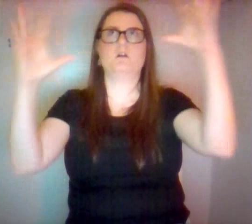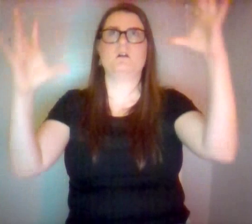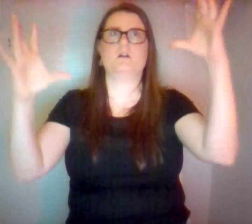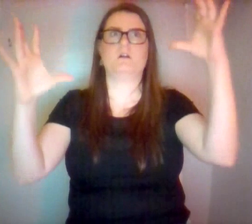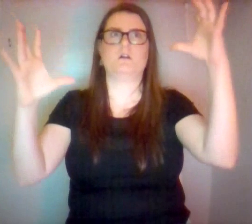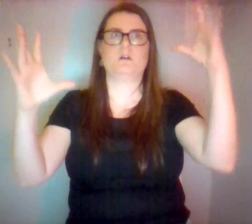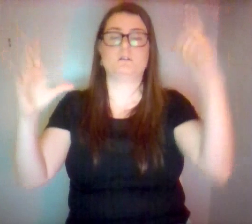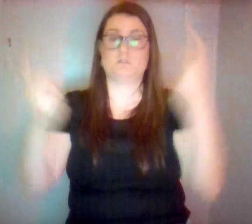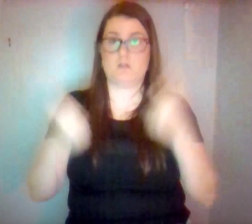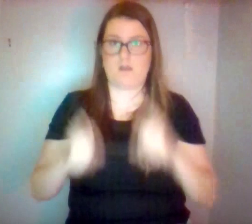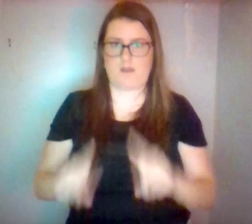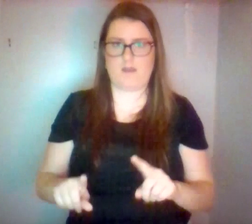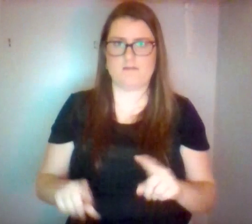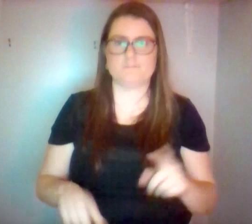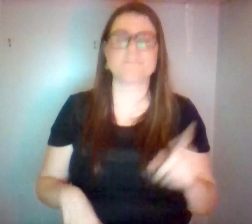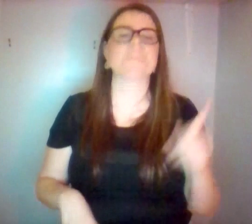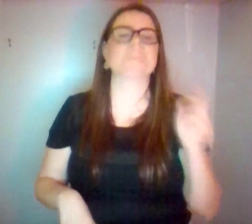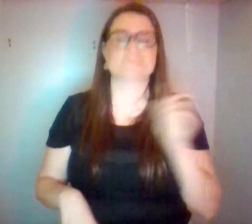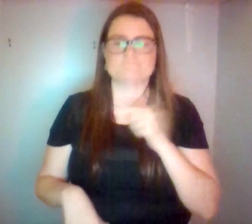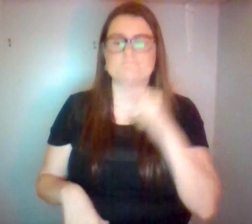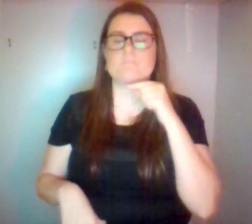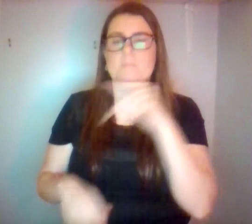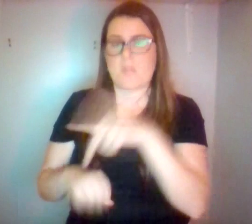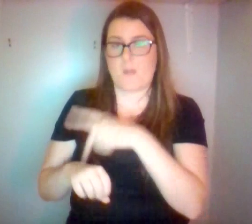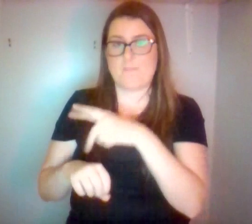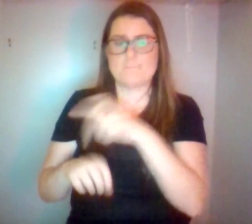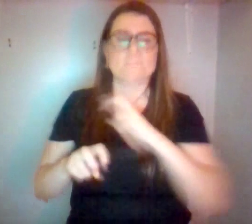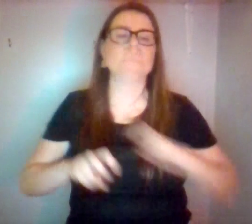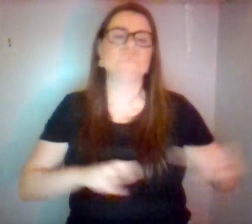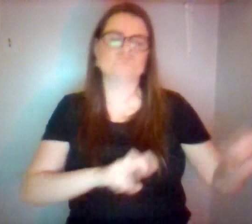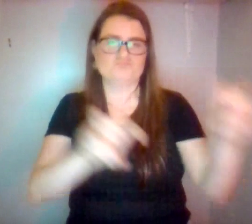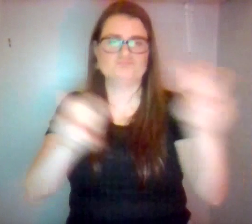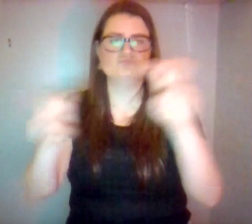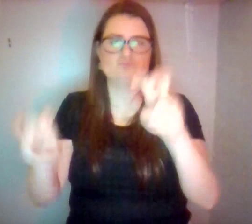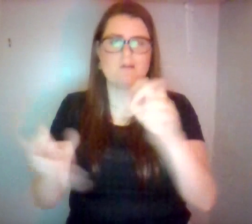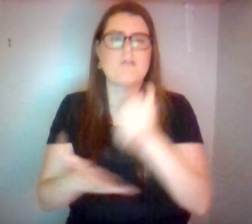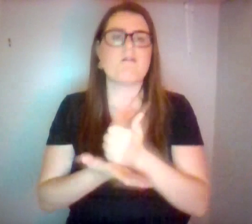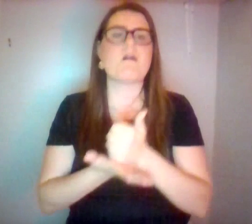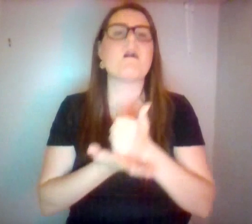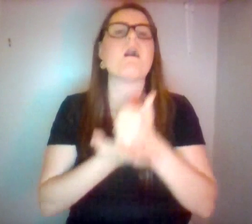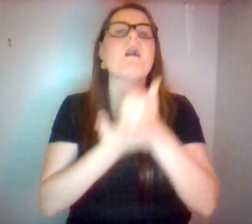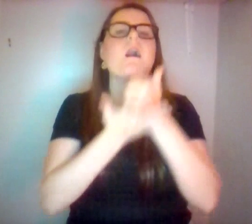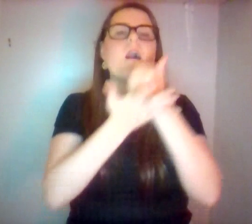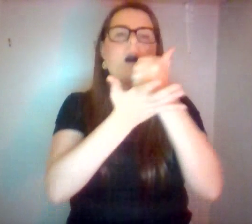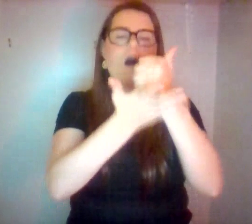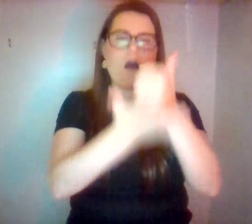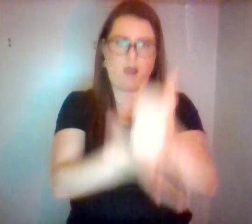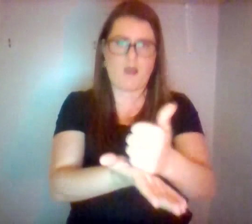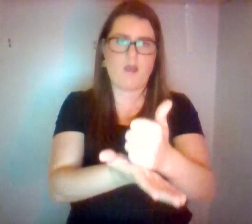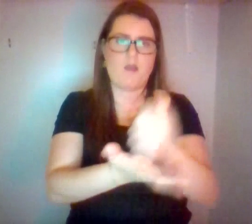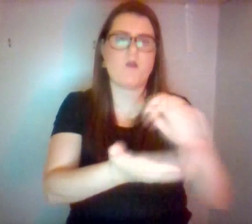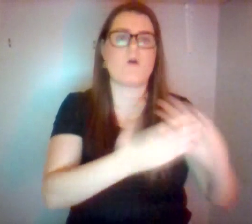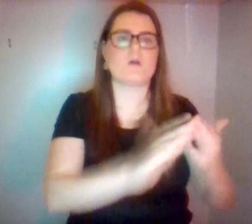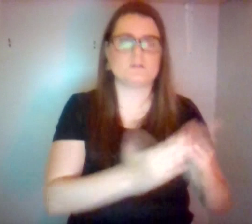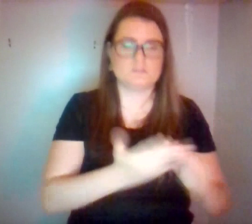Eastern Asia religion now penetrating into Europe because of two closed doors. So